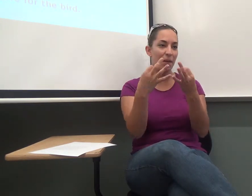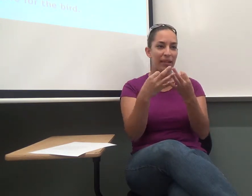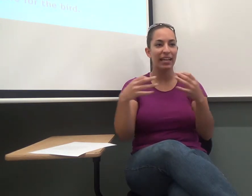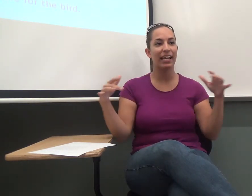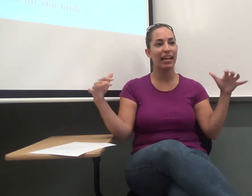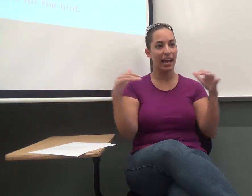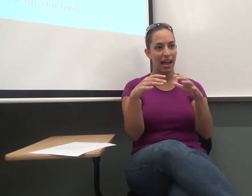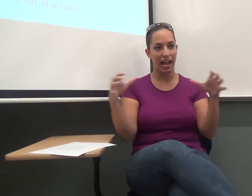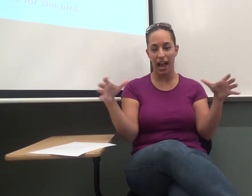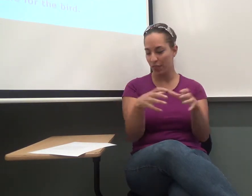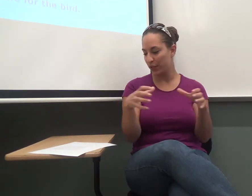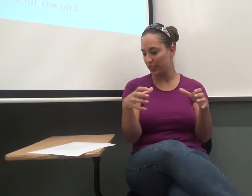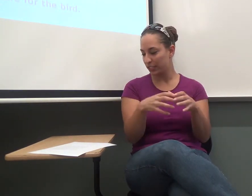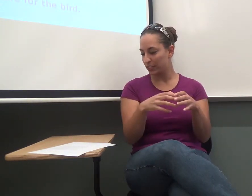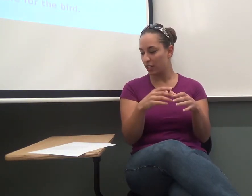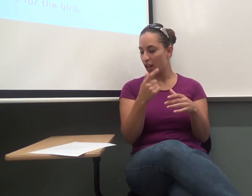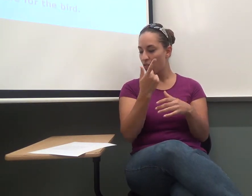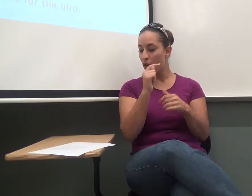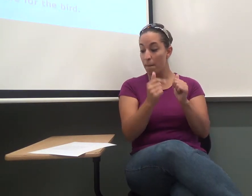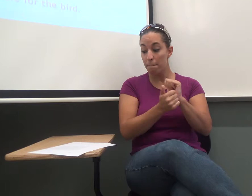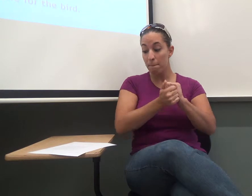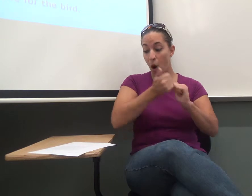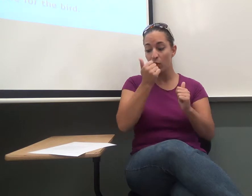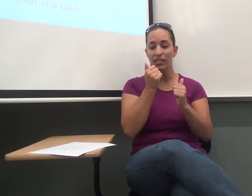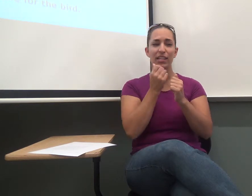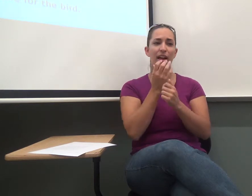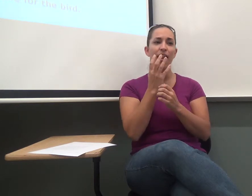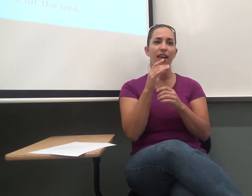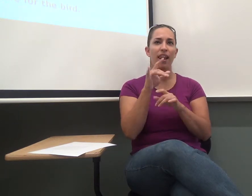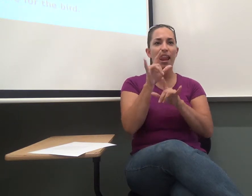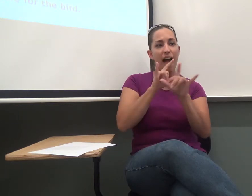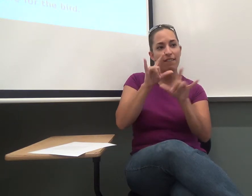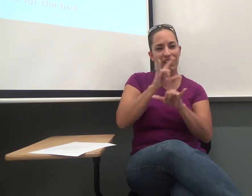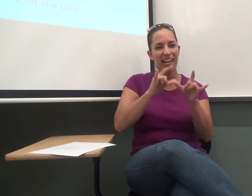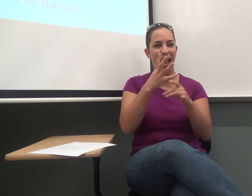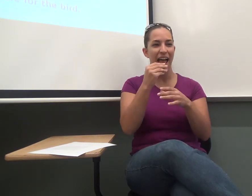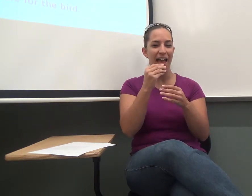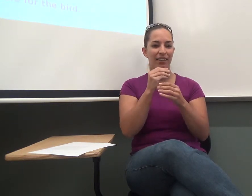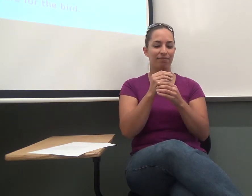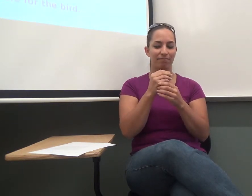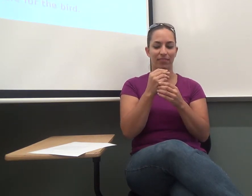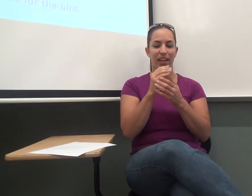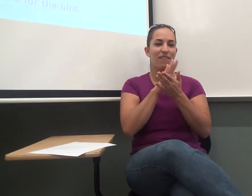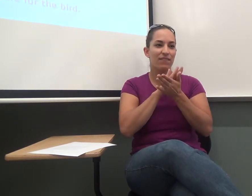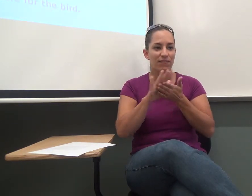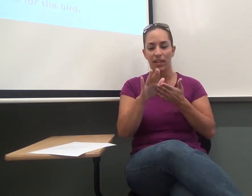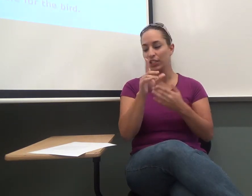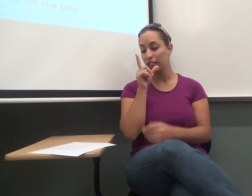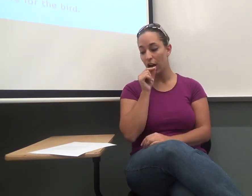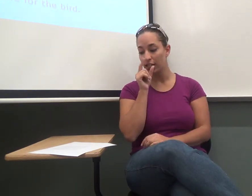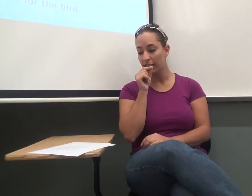are those that are hand-fed as chicks. In addition to being